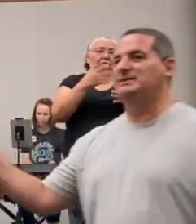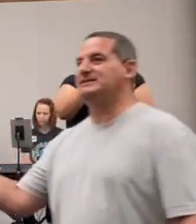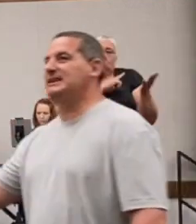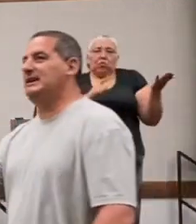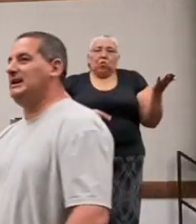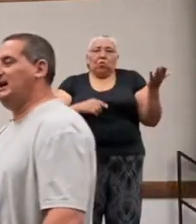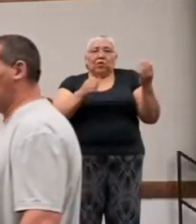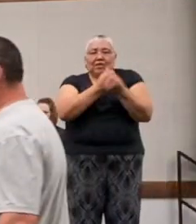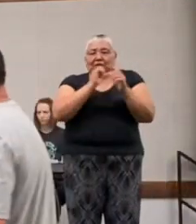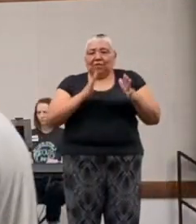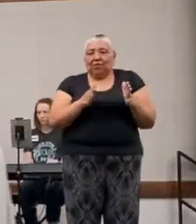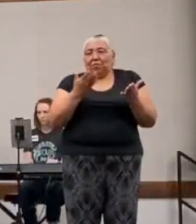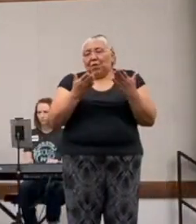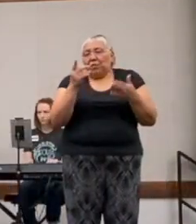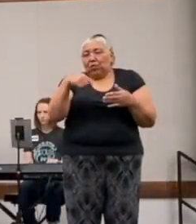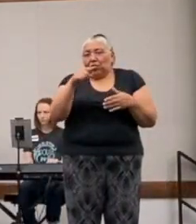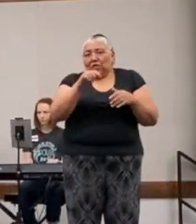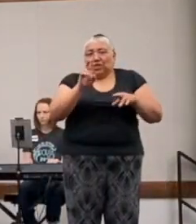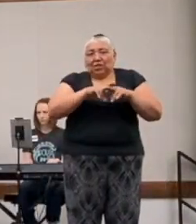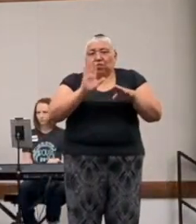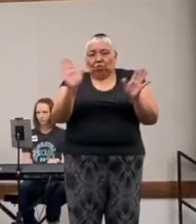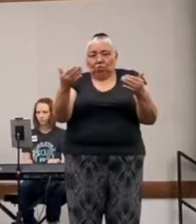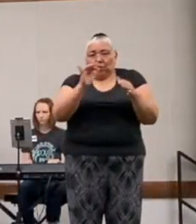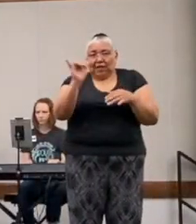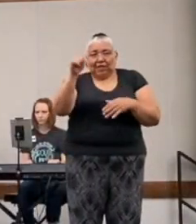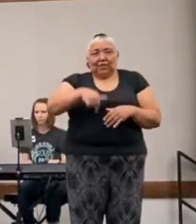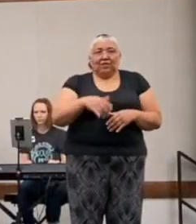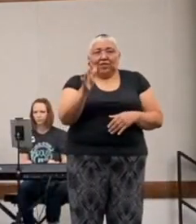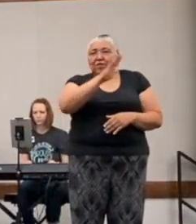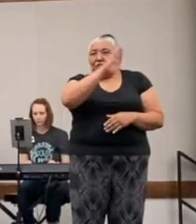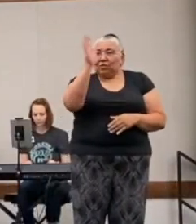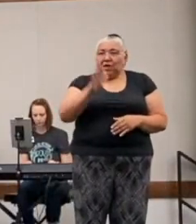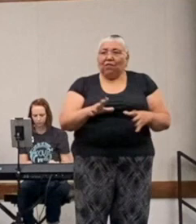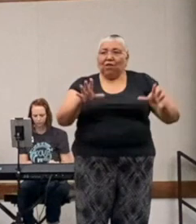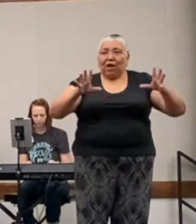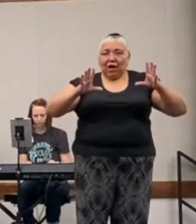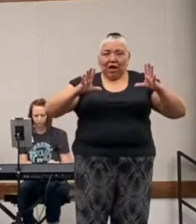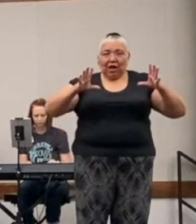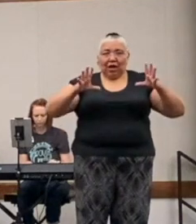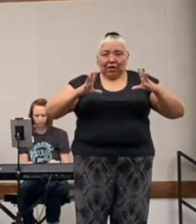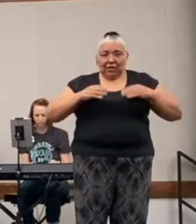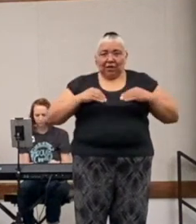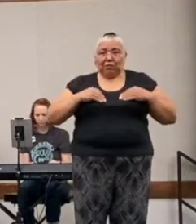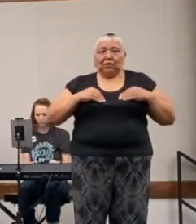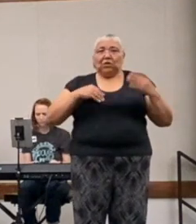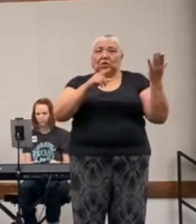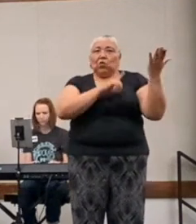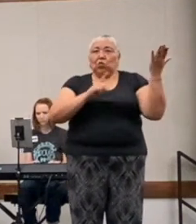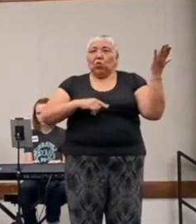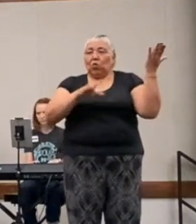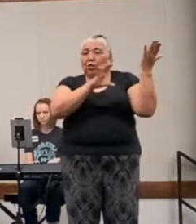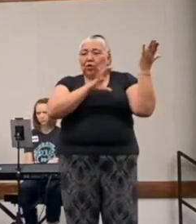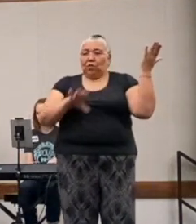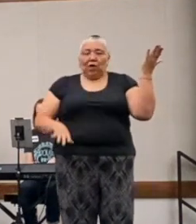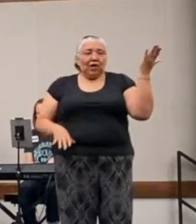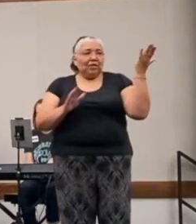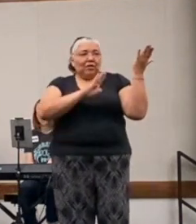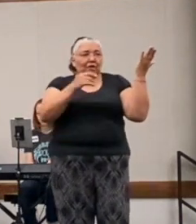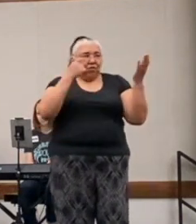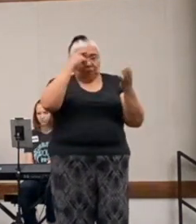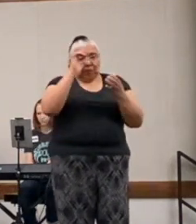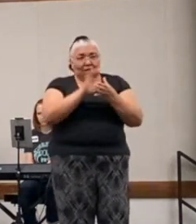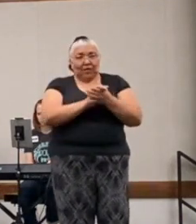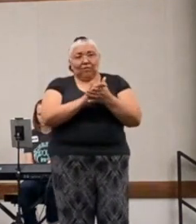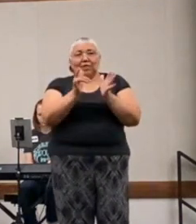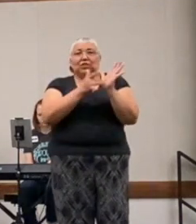of you have been sitting in a room like this all your life, and you've never accepted Christ as your Lord and Savior. You never, in your heart, believed